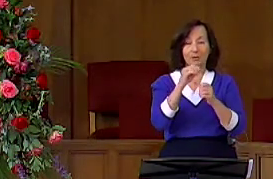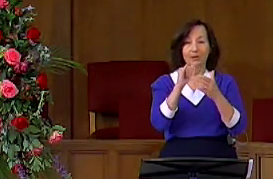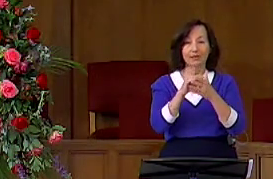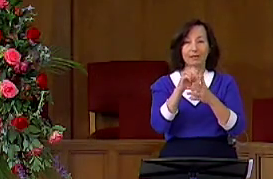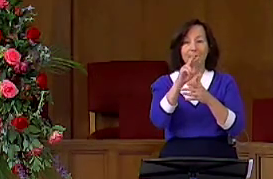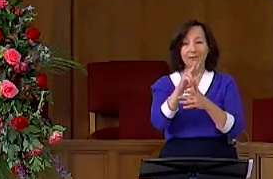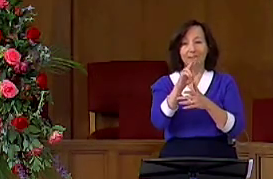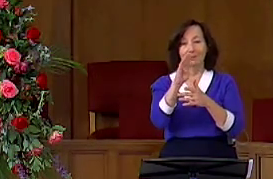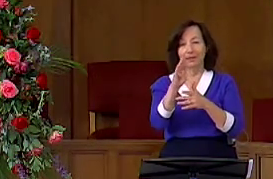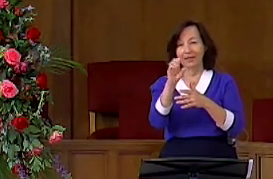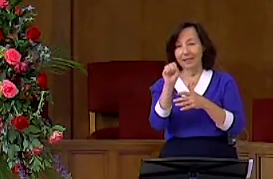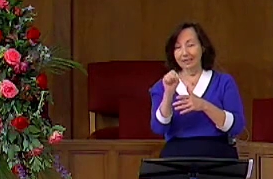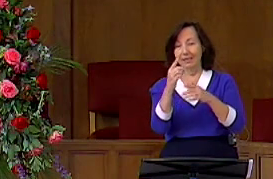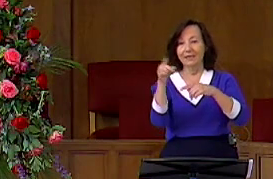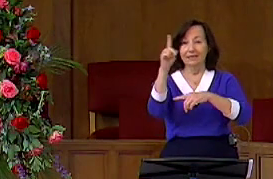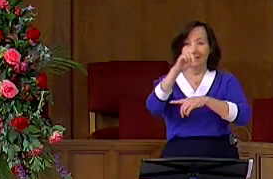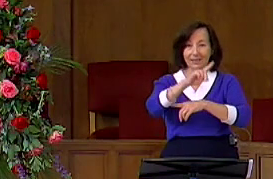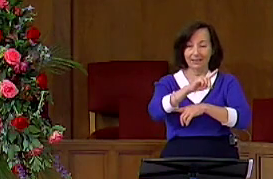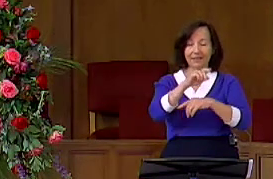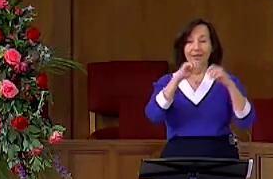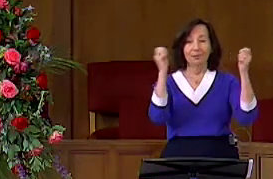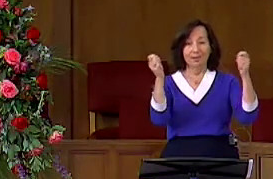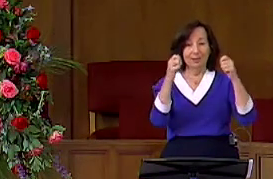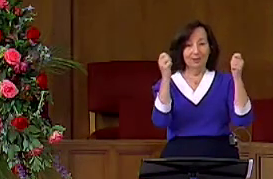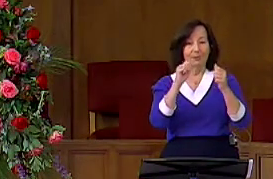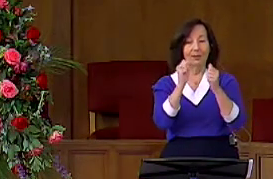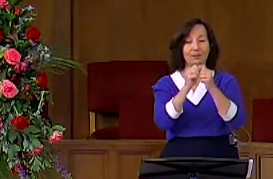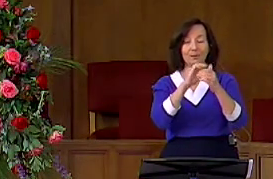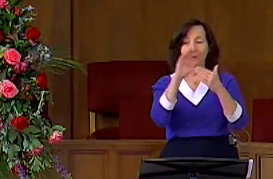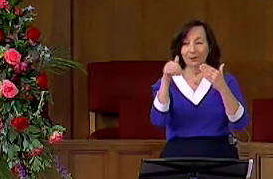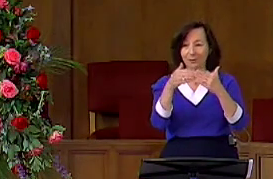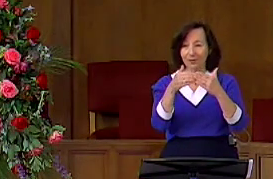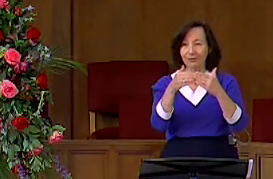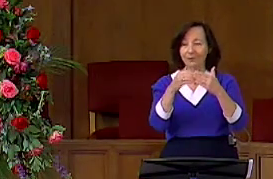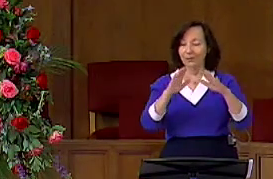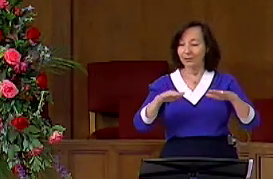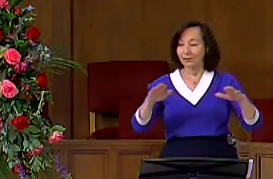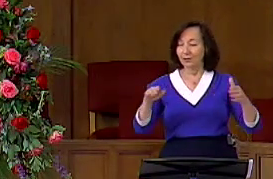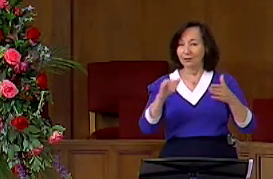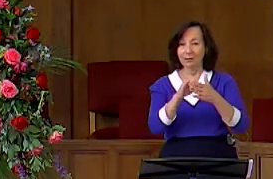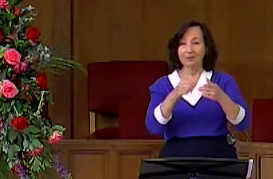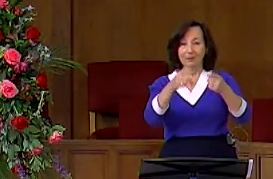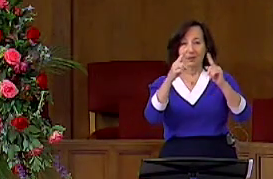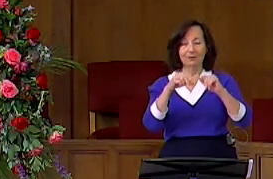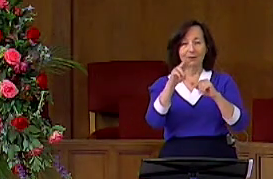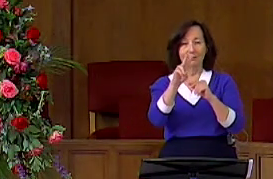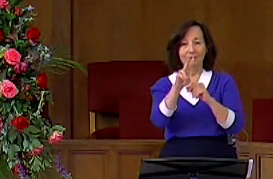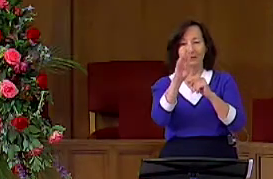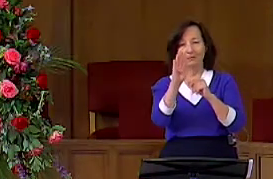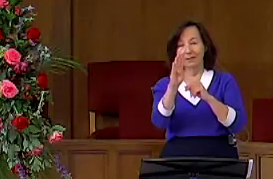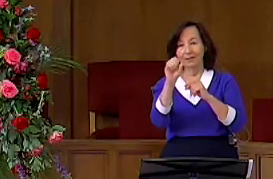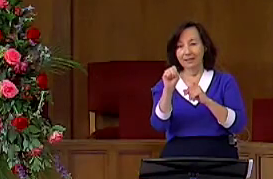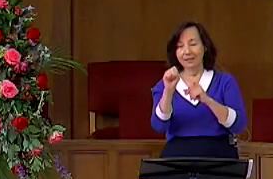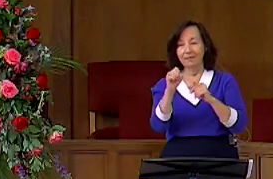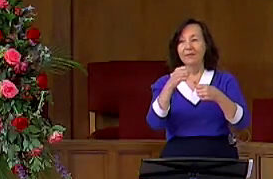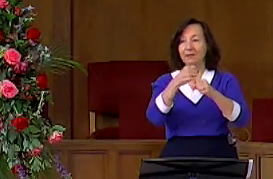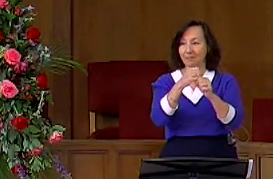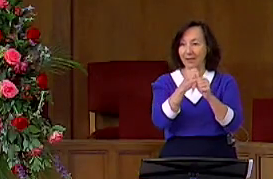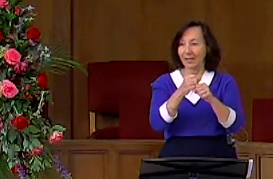VBS Day, okay? So we want to celebrate with all of those that have been coming to VBS. We want to make a great,